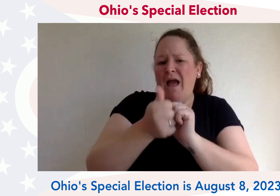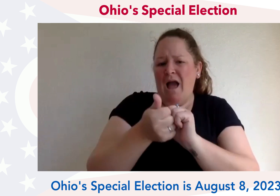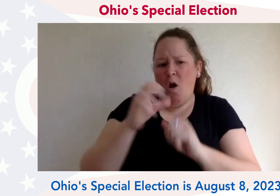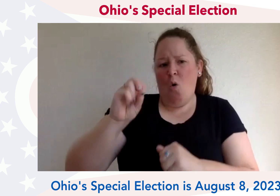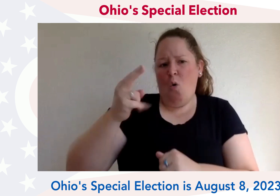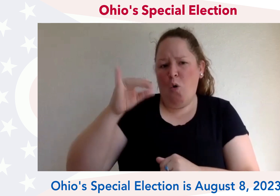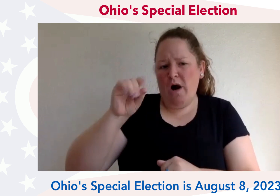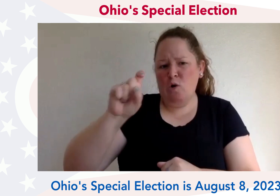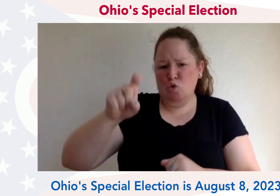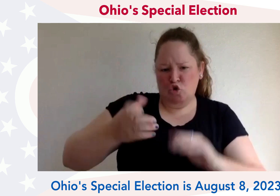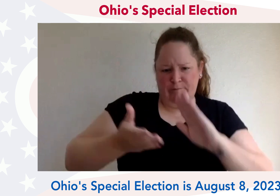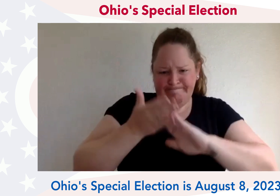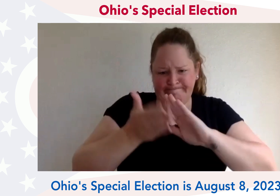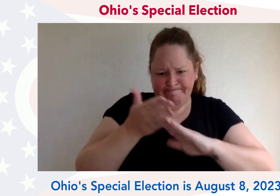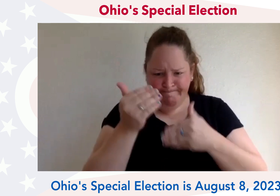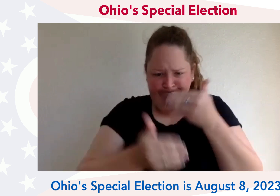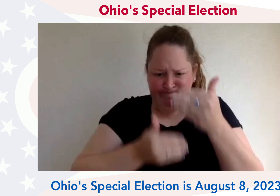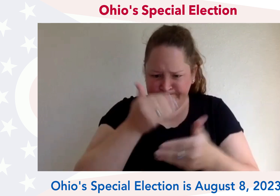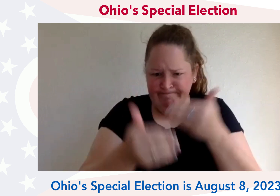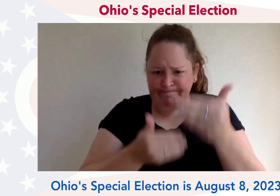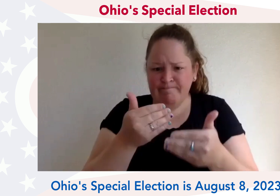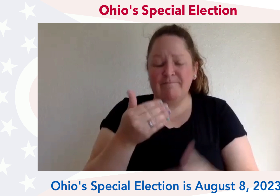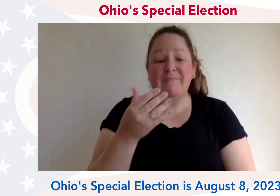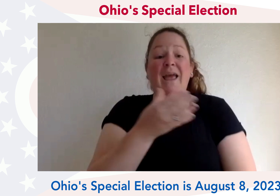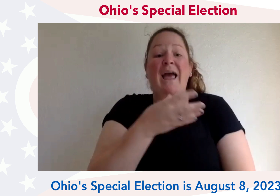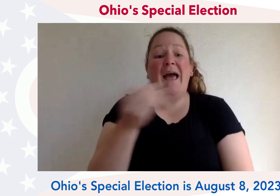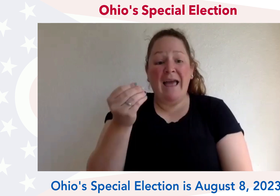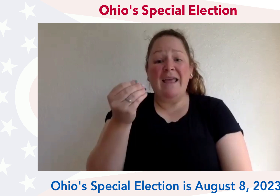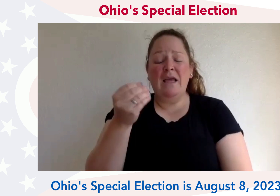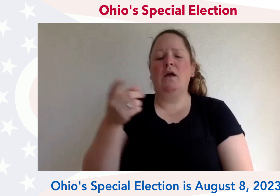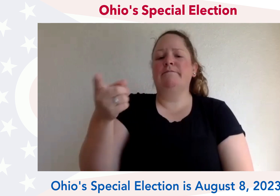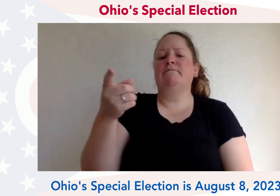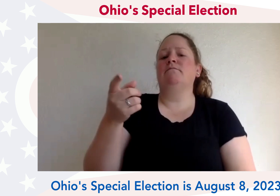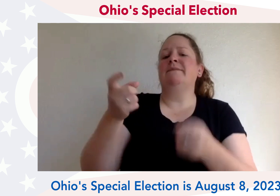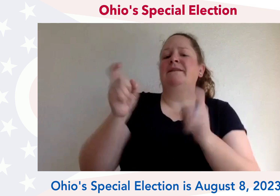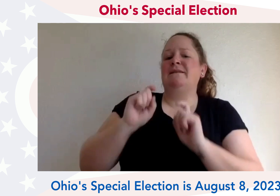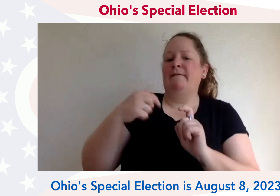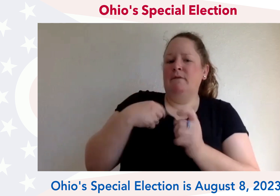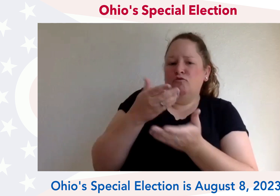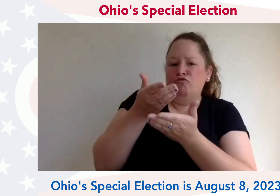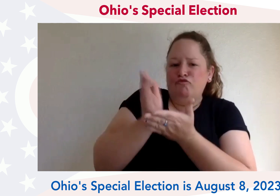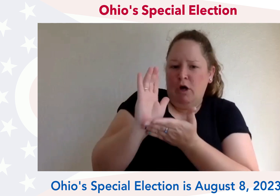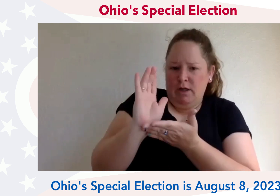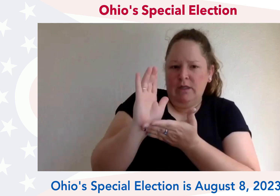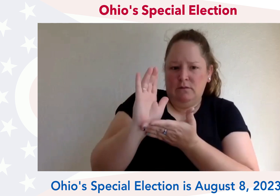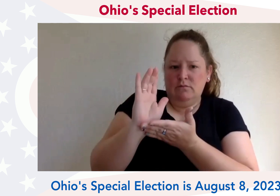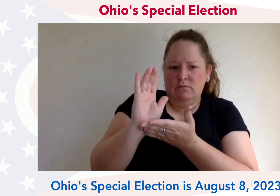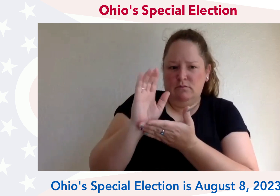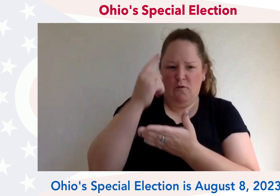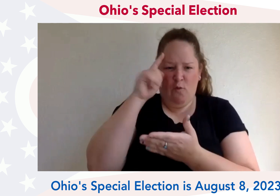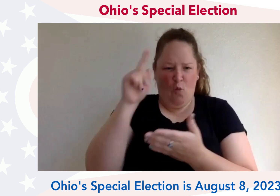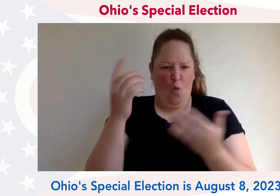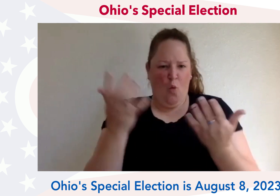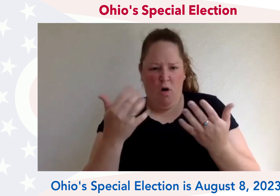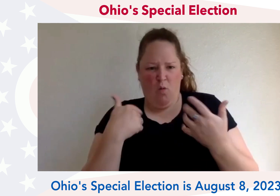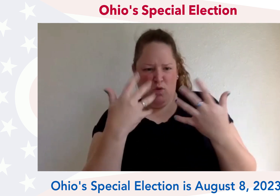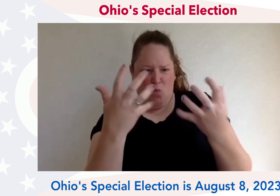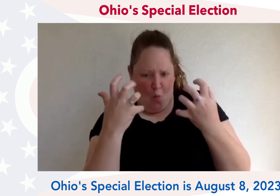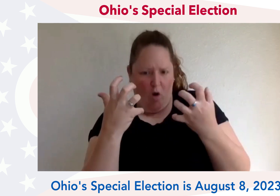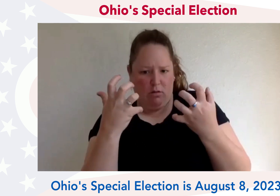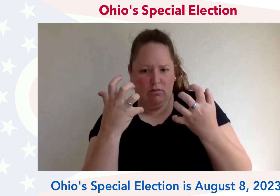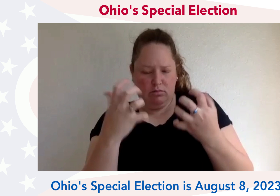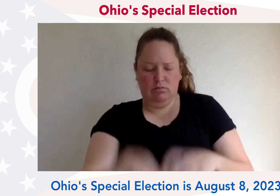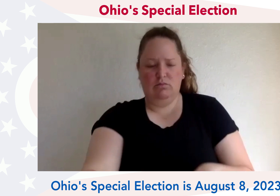The Constitution explains how Ohio should be run and how certain processes to things are done. It also gives